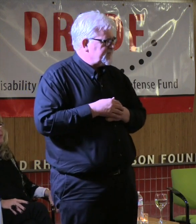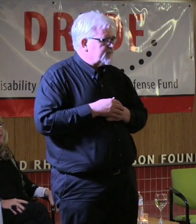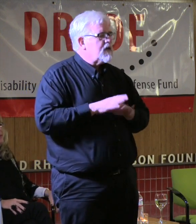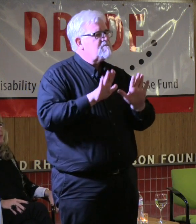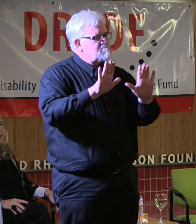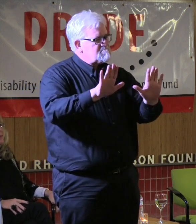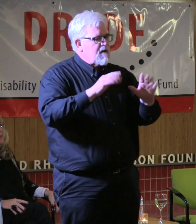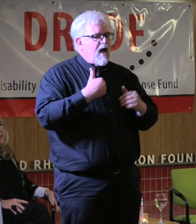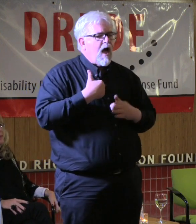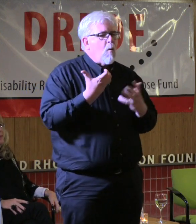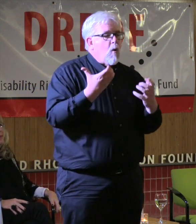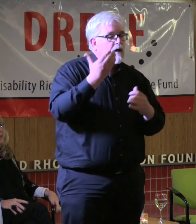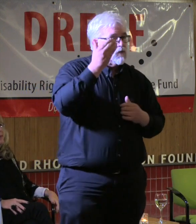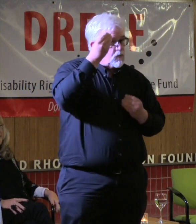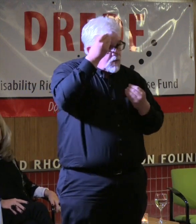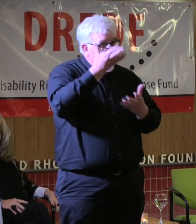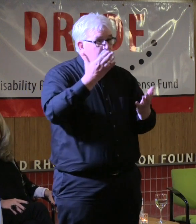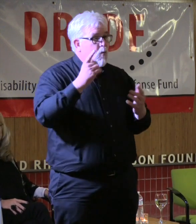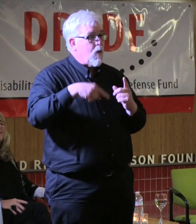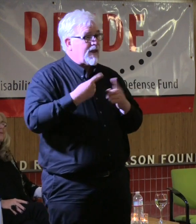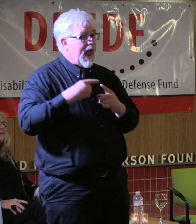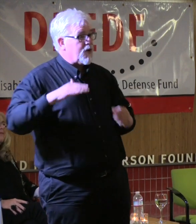I want you to know that when I grow up,